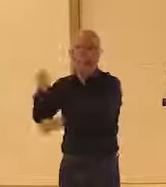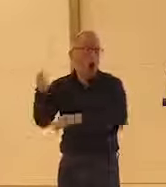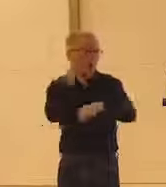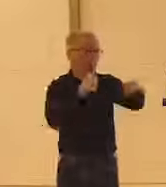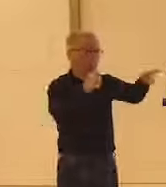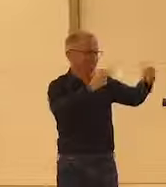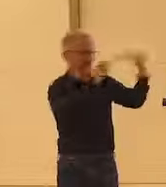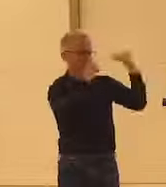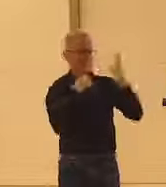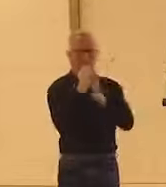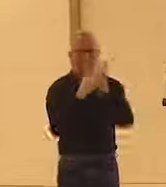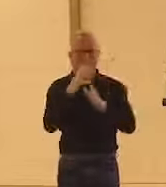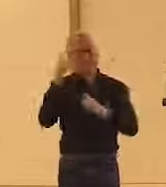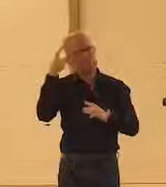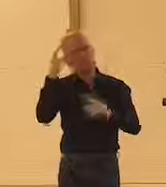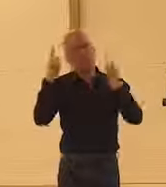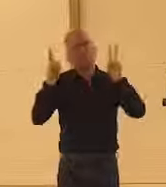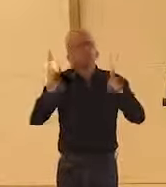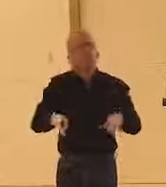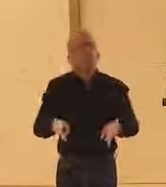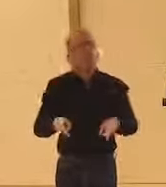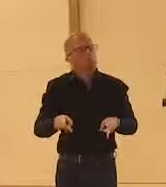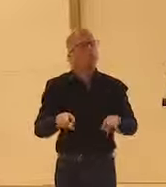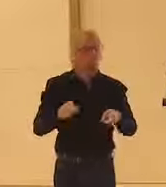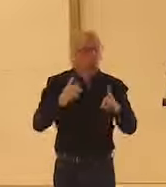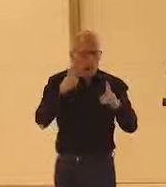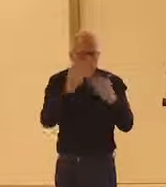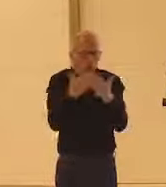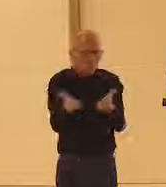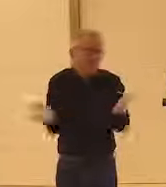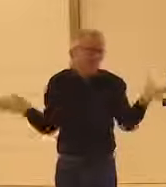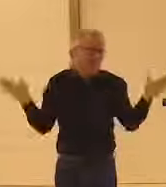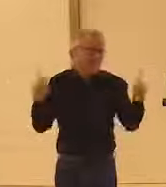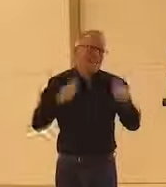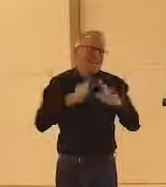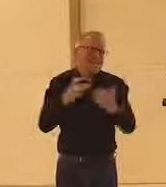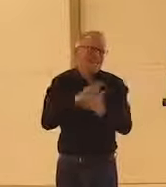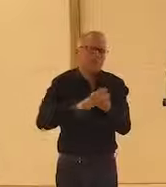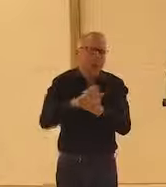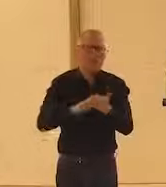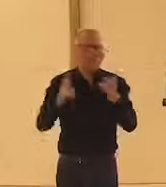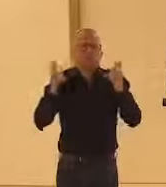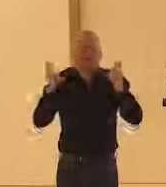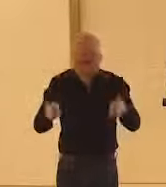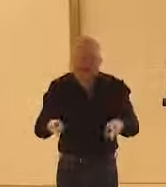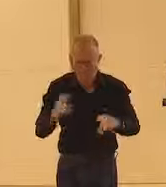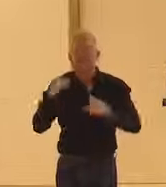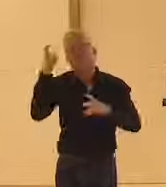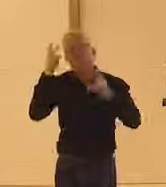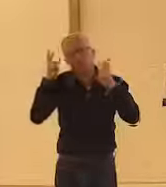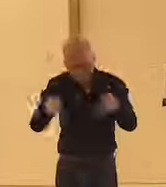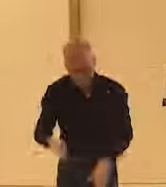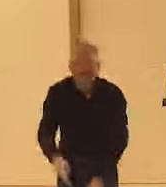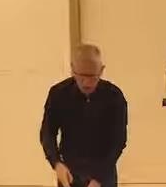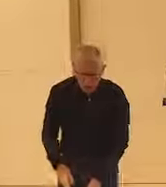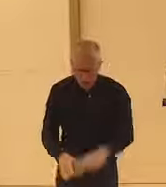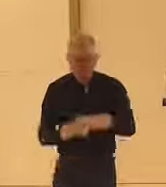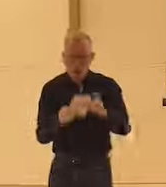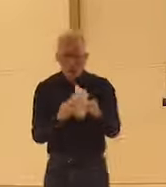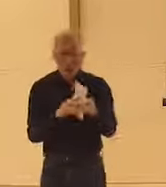people considering suicide. Herbert taught me to sign, considering suicide rather than saying or